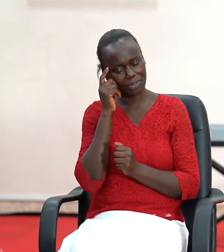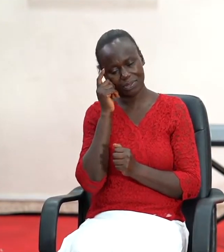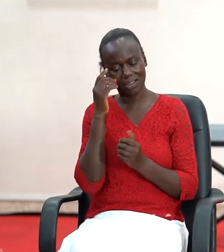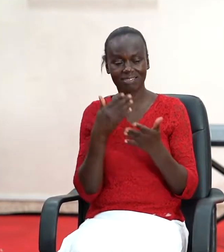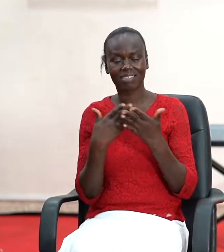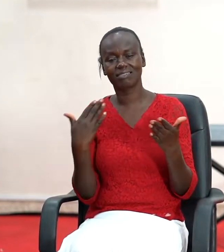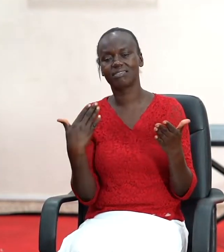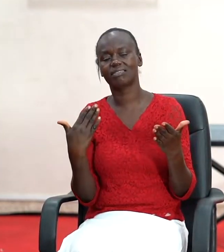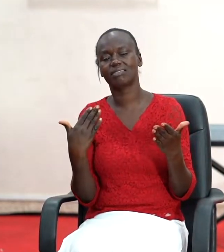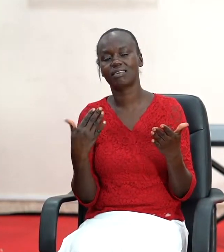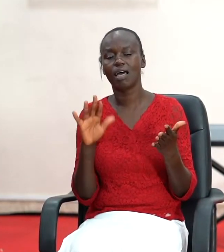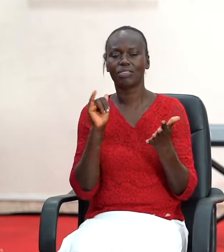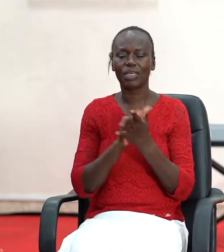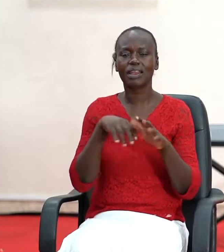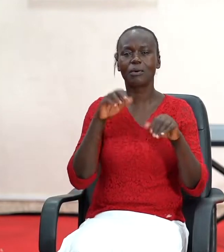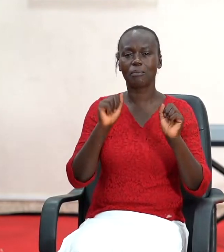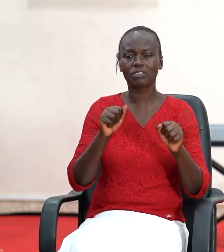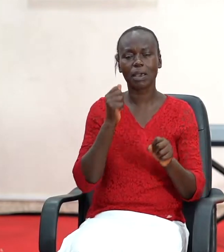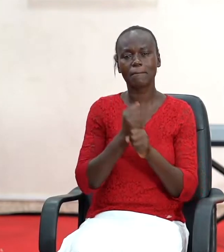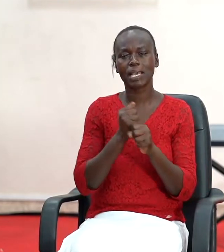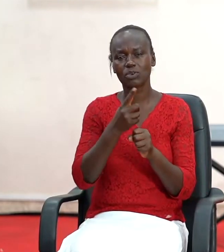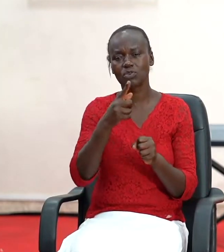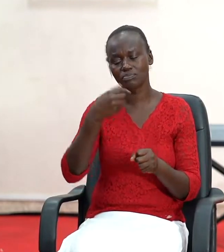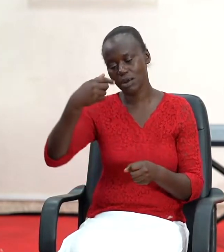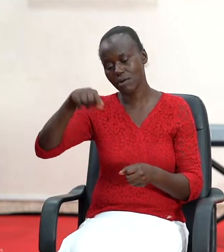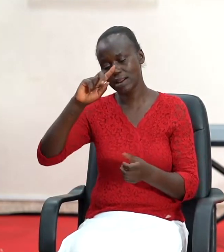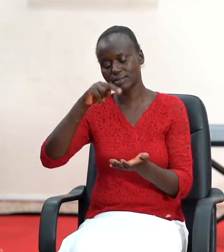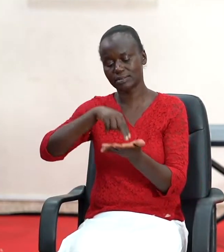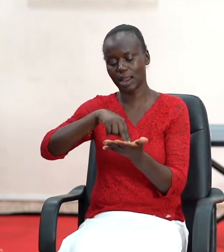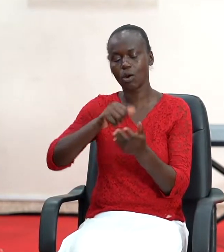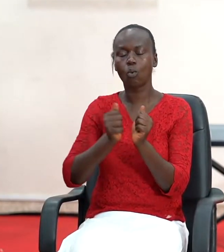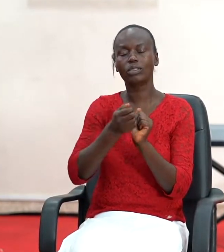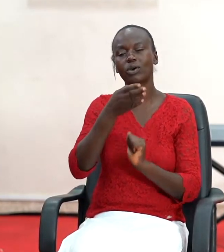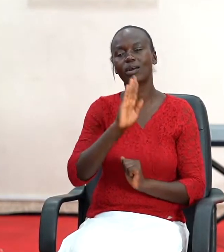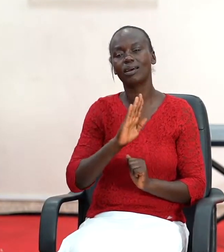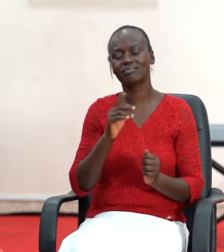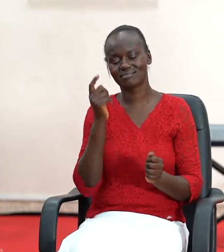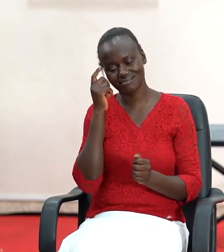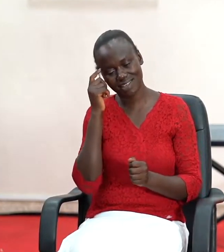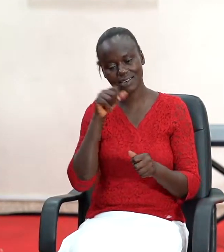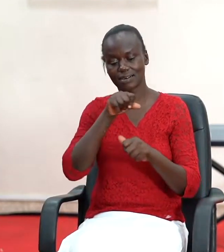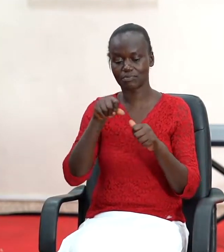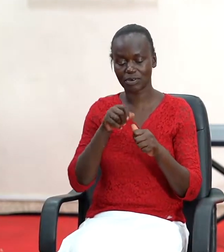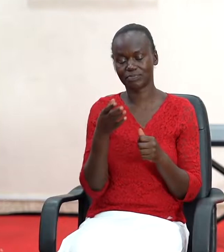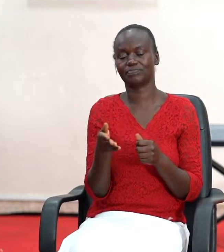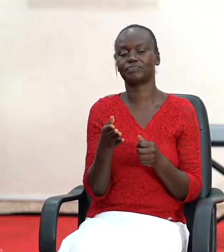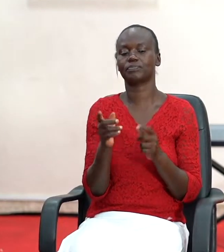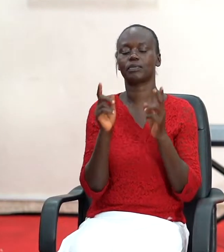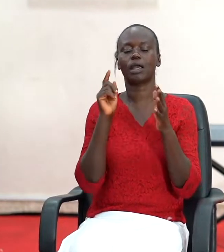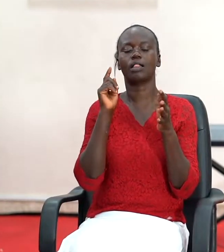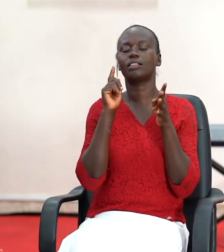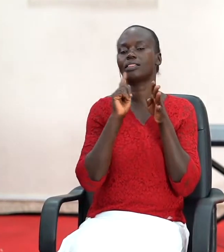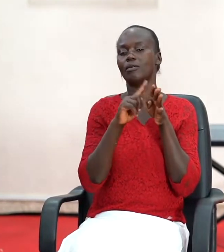things. Vitu zenye zinakufanya ukuwe na right standing na God. Think about those things. Na wadi ya ine,